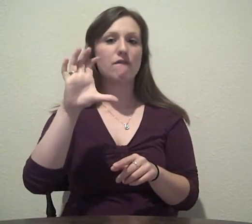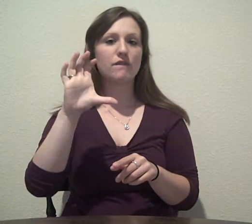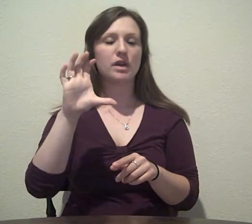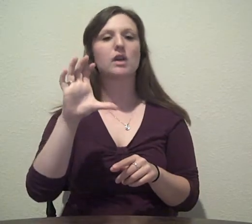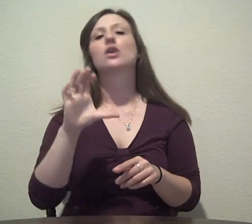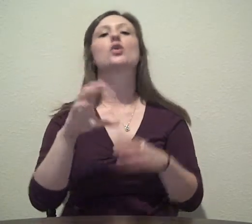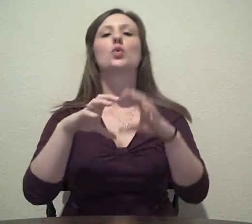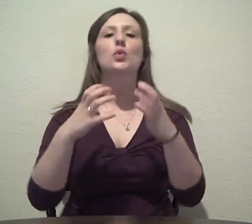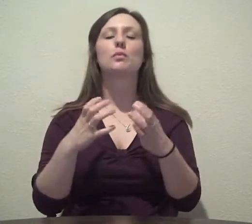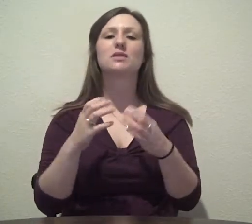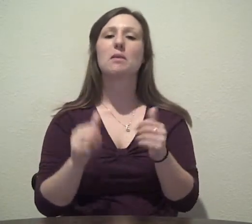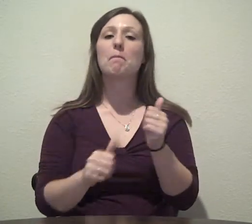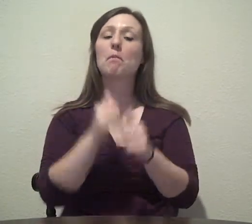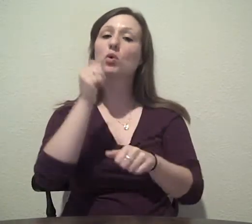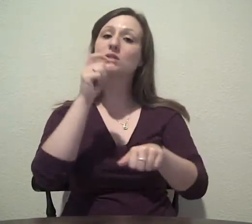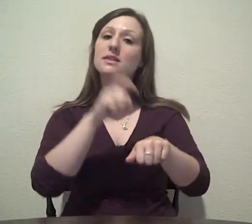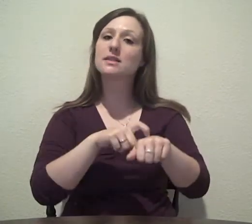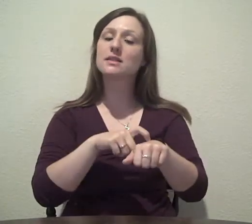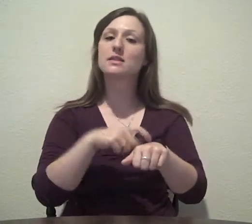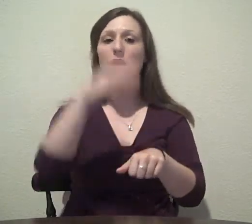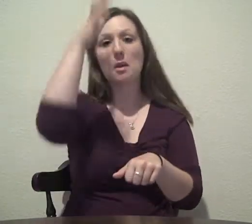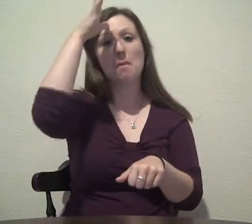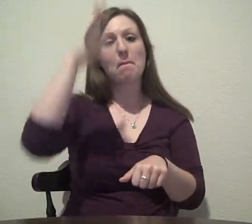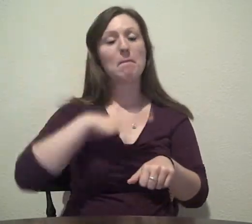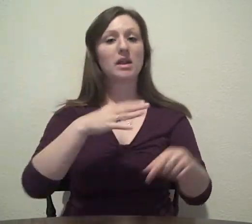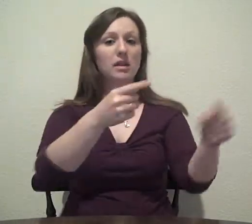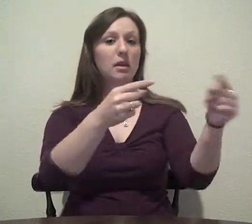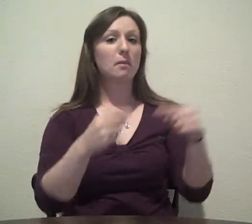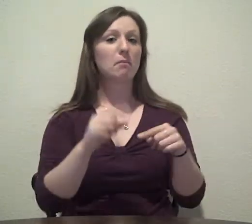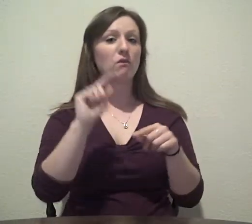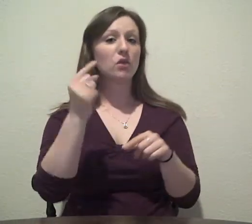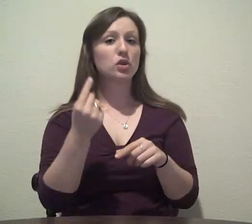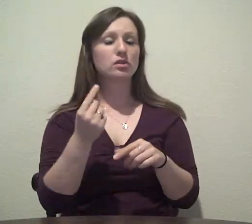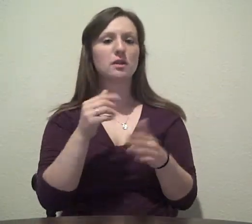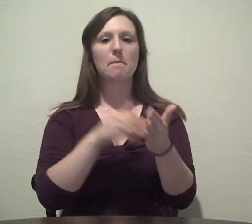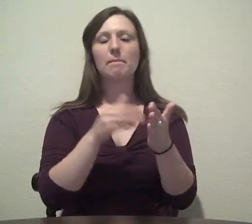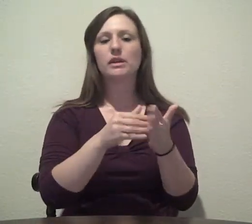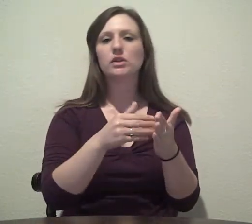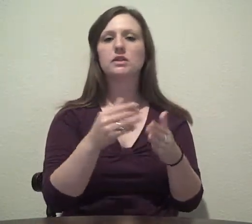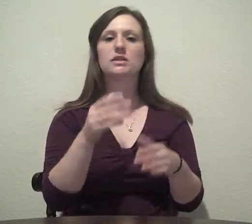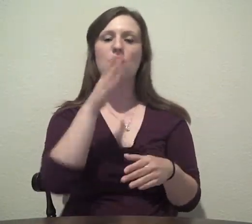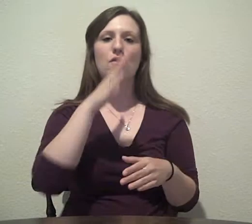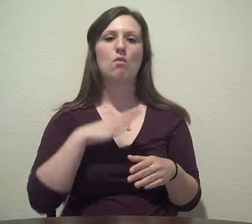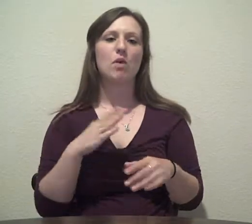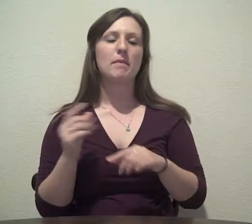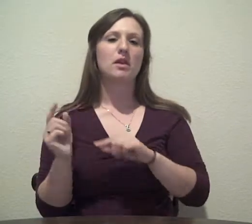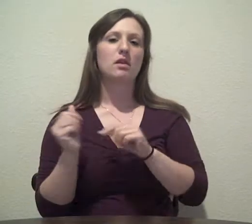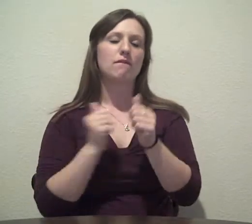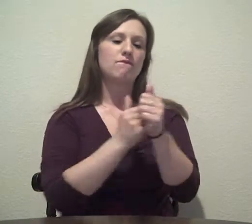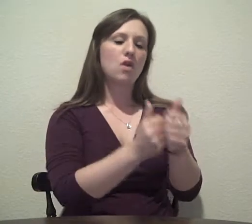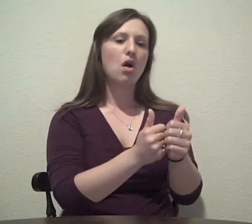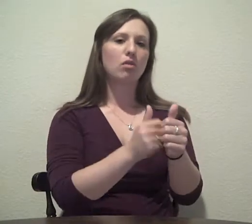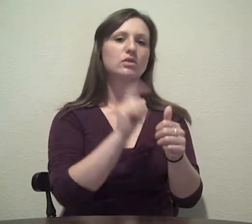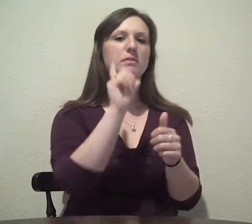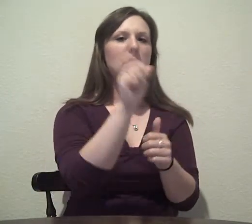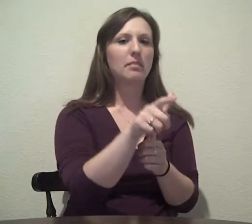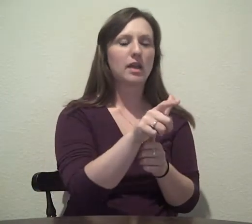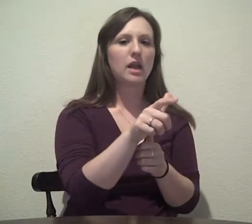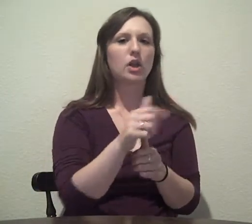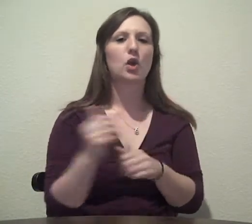In most instances, men came first, and millions of women followed sometime later, bringing their children with